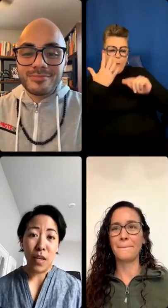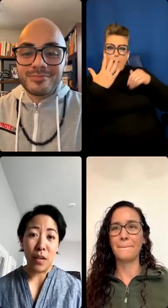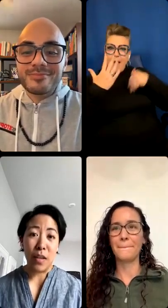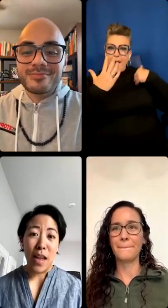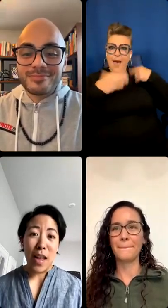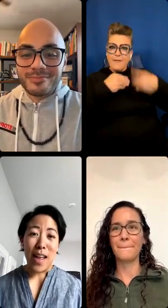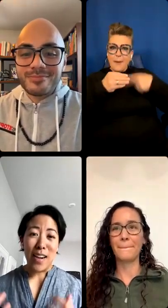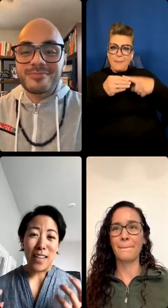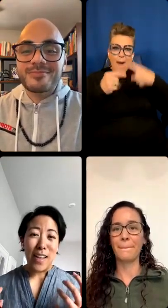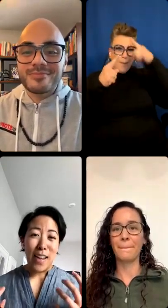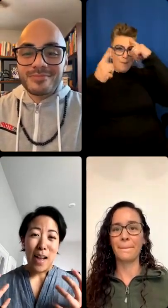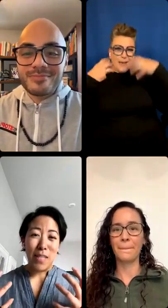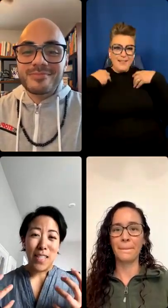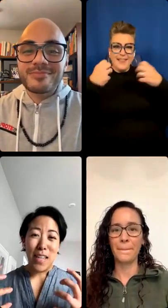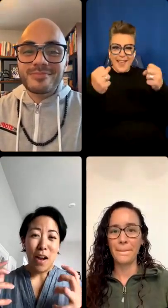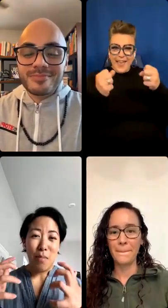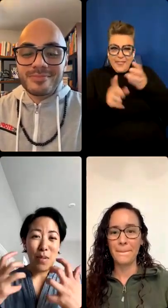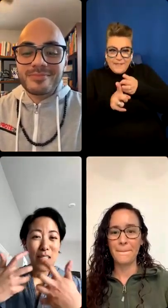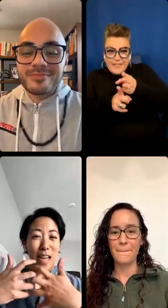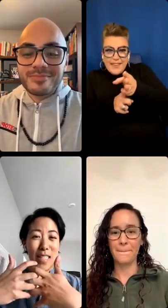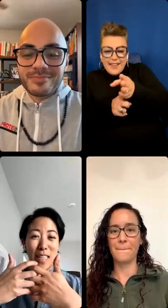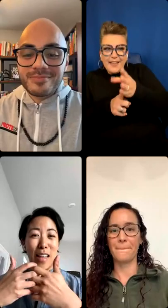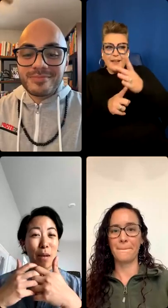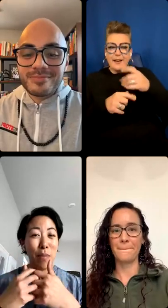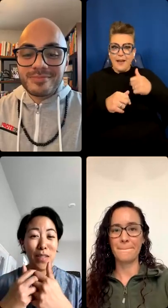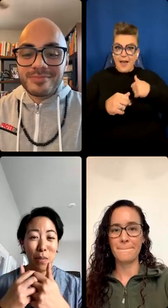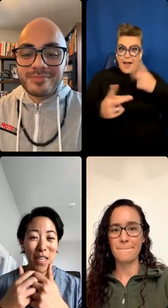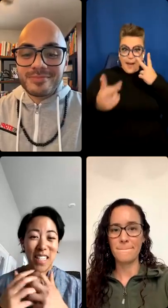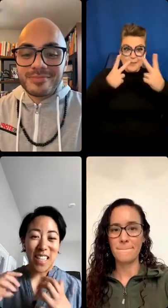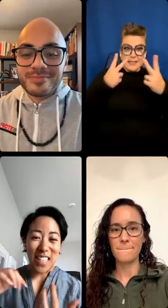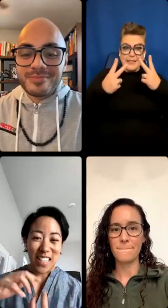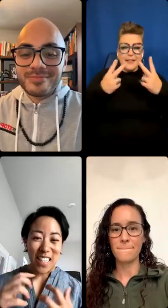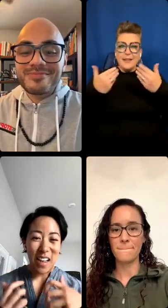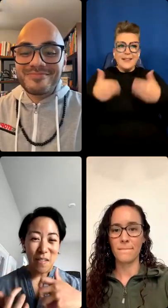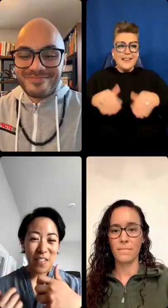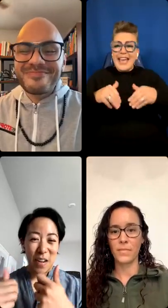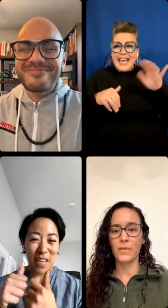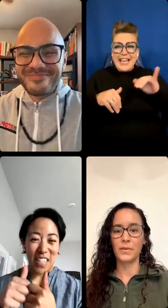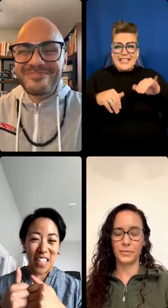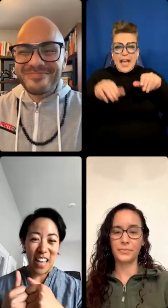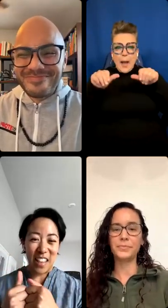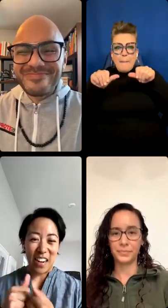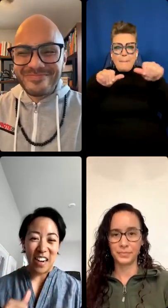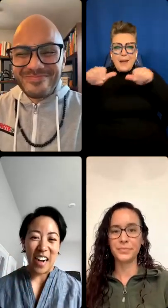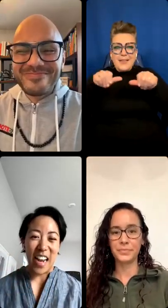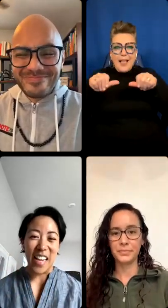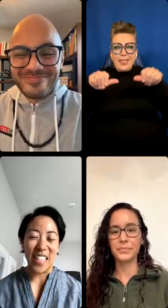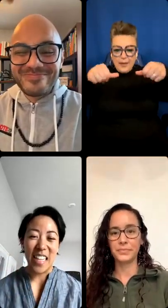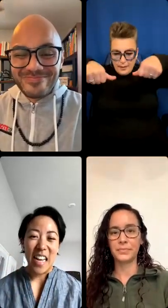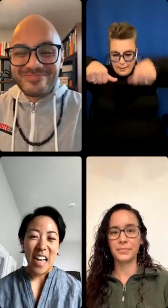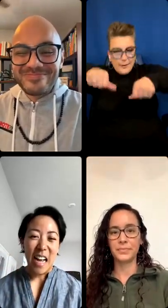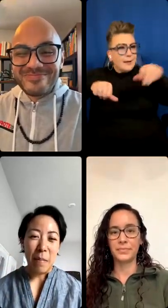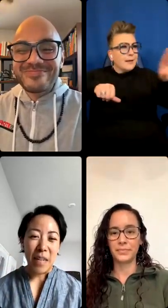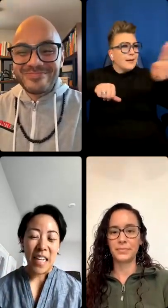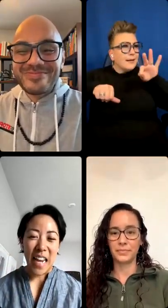health field. And I'm seeing almost as like puzzle pieces of coming together